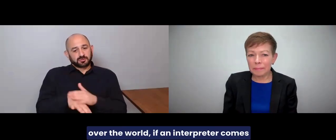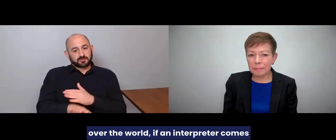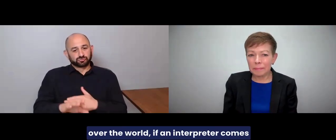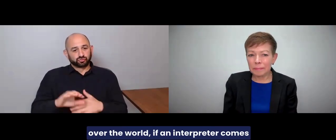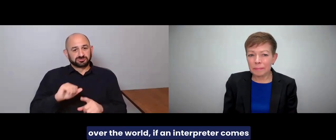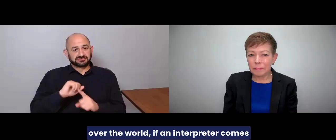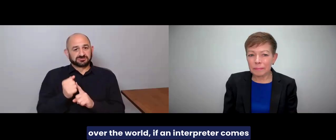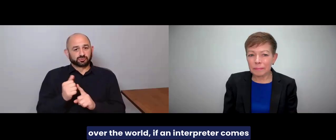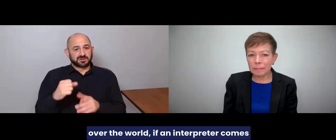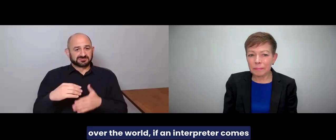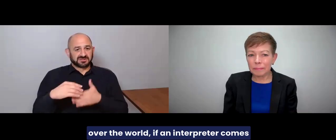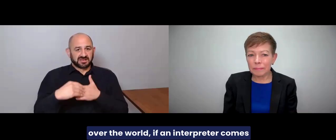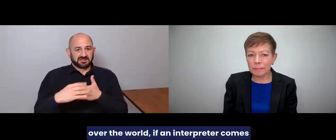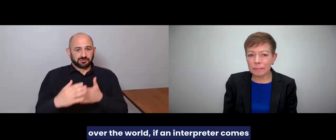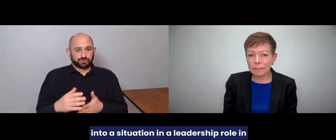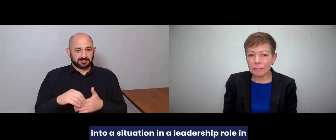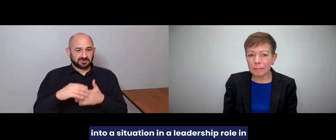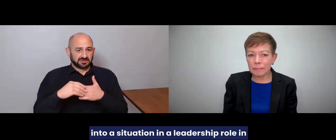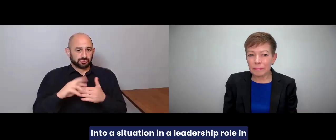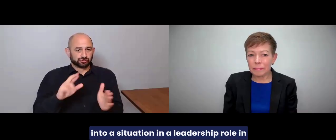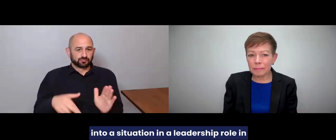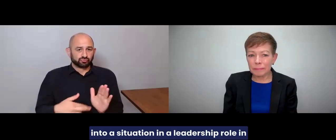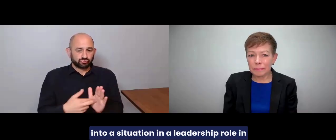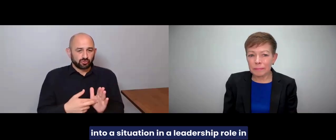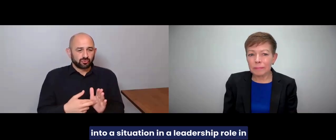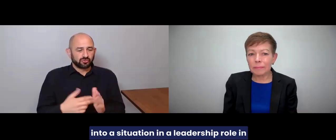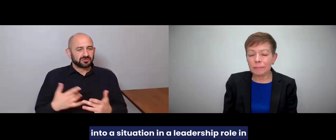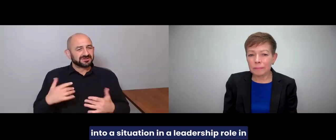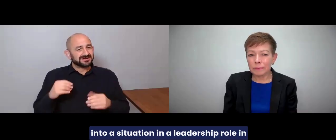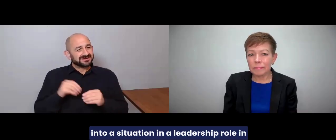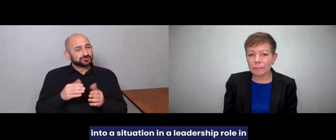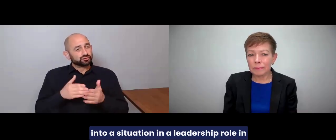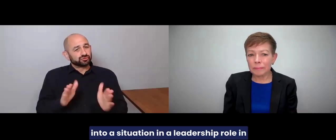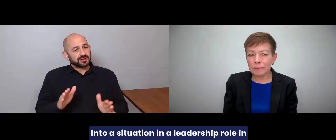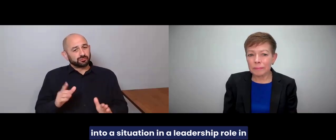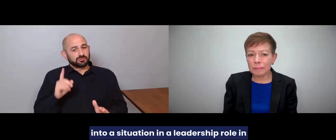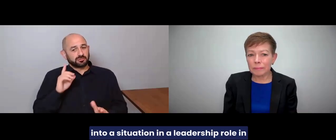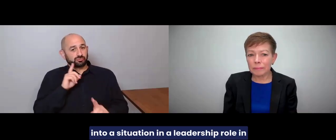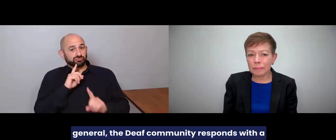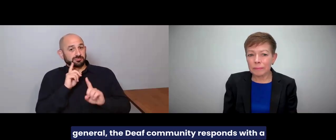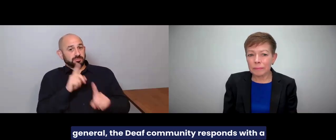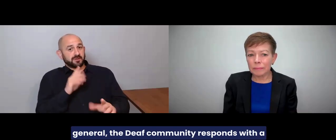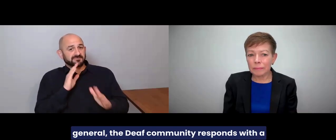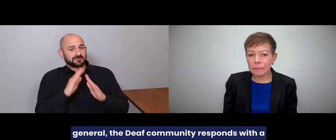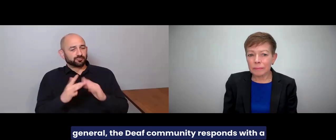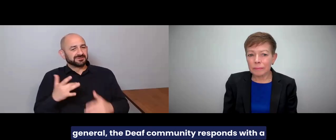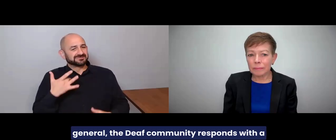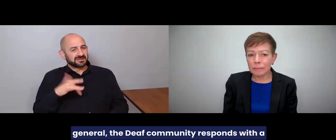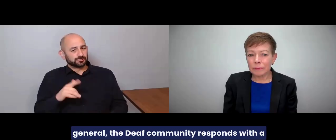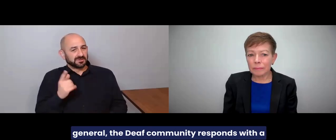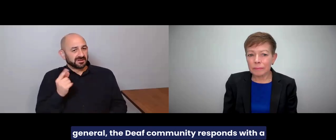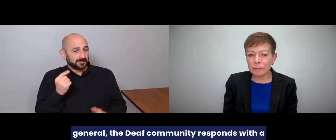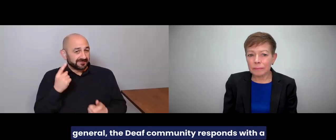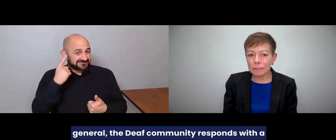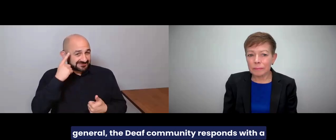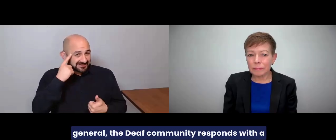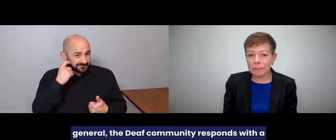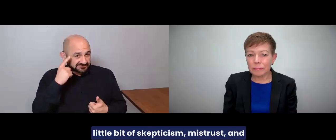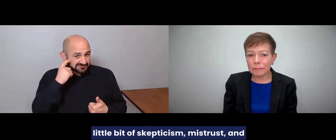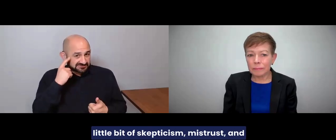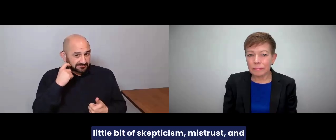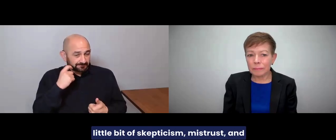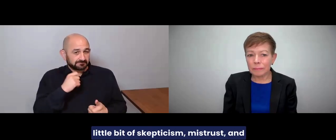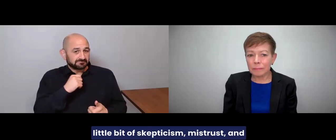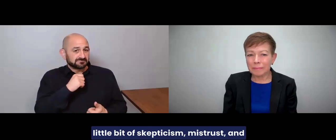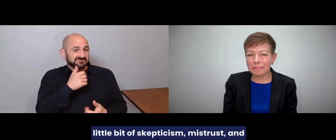world, if an interpreter comes into a situation in a leadership role, in general, the deaf community responds with a